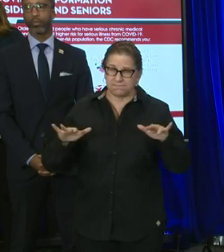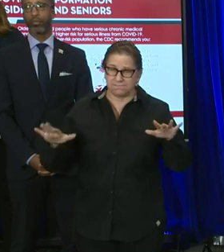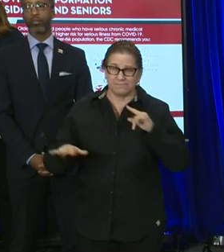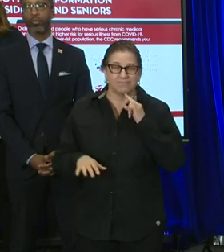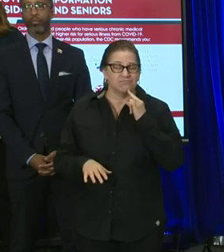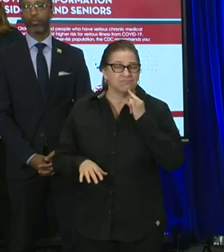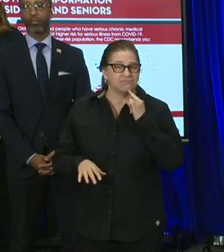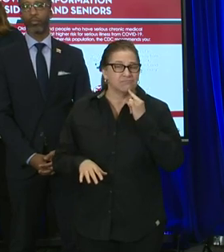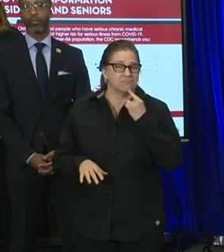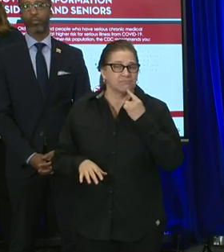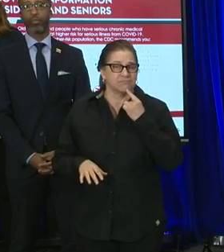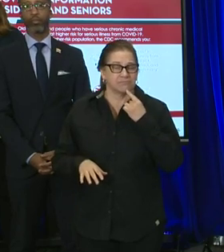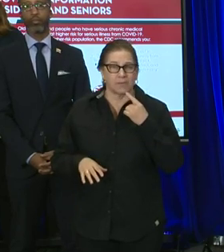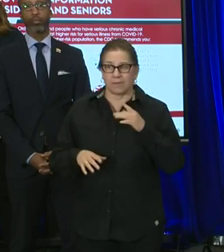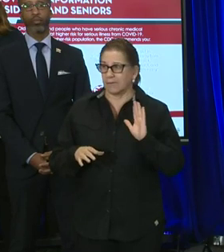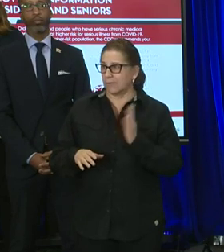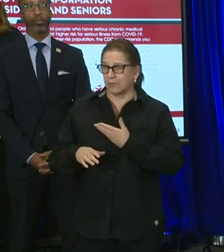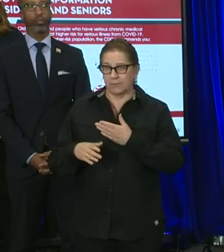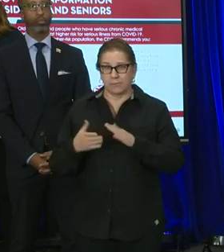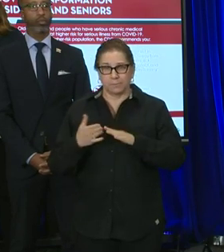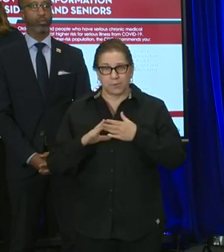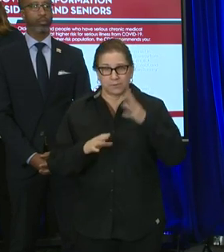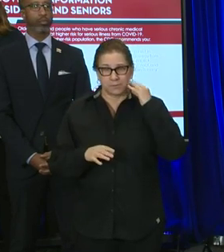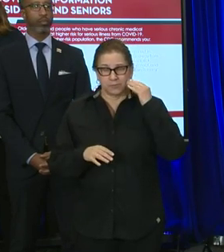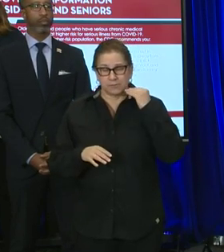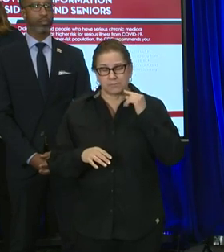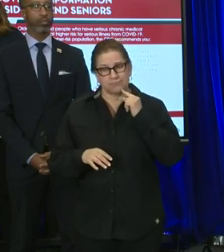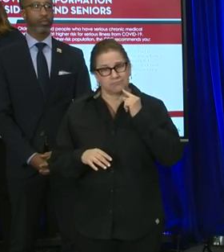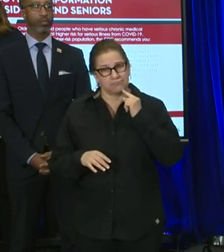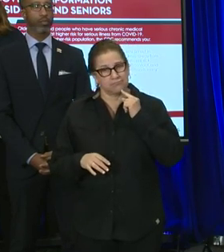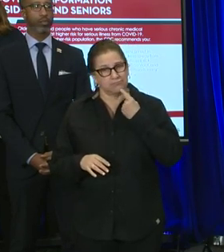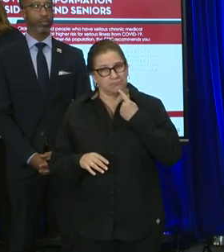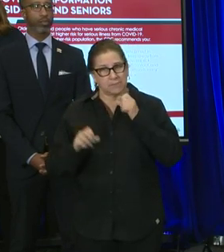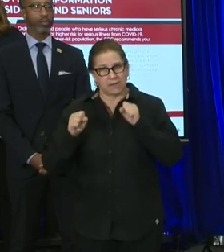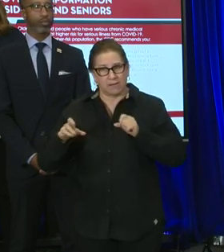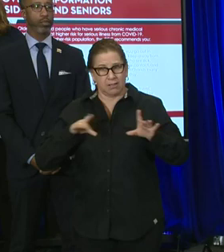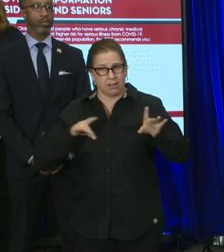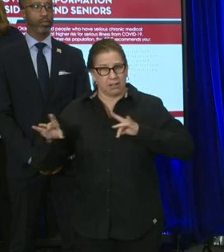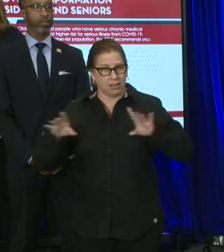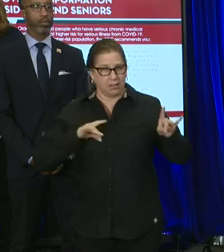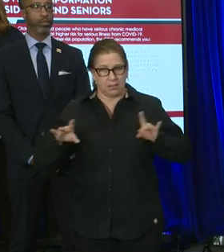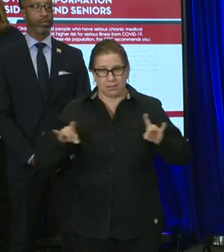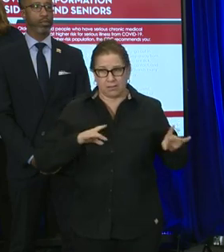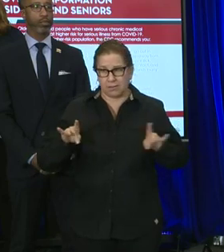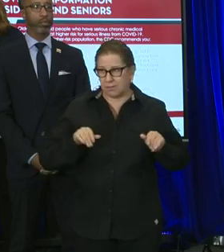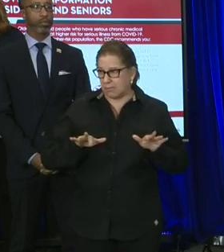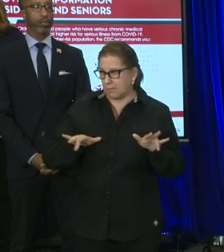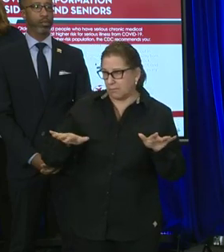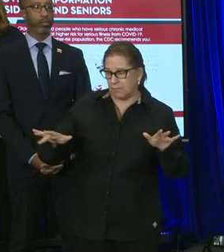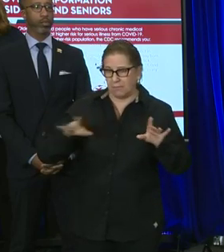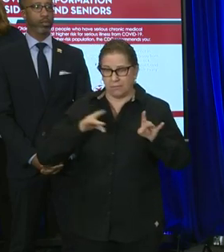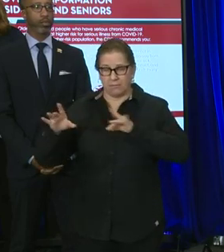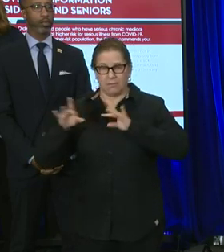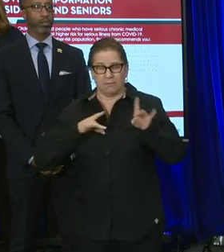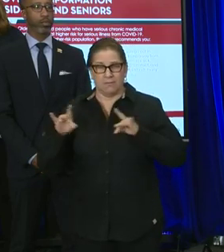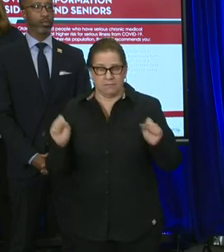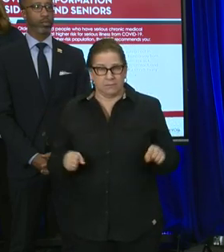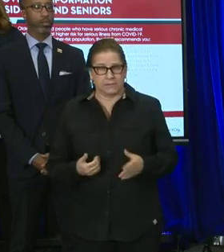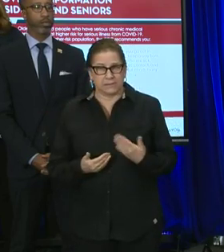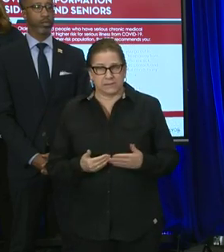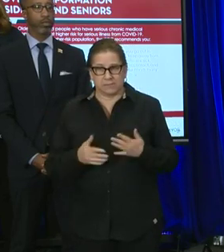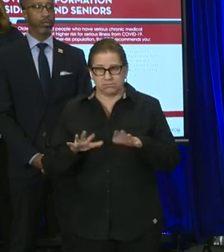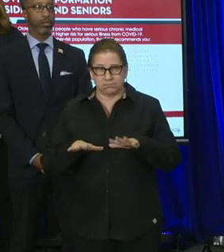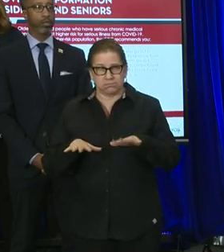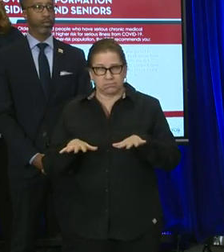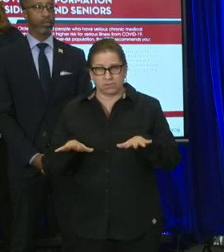And everyone is susceptible to being affected by this virus. It does